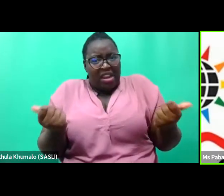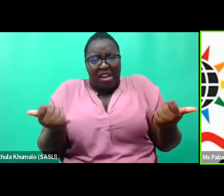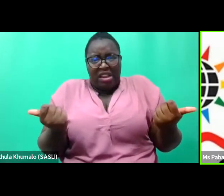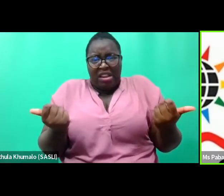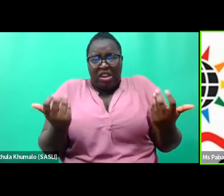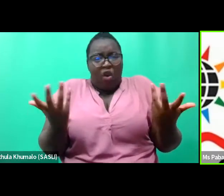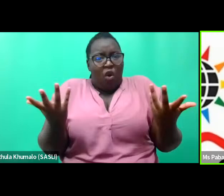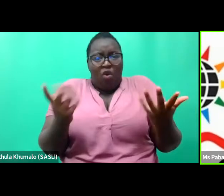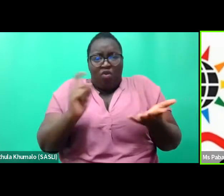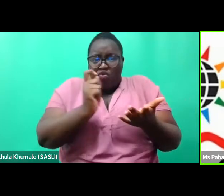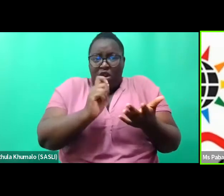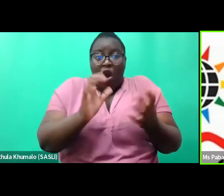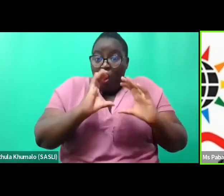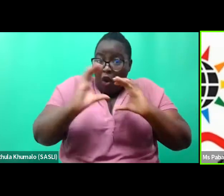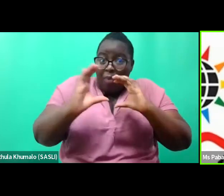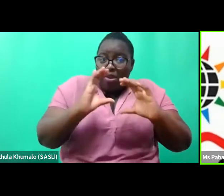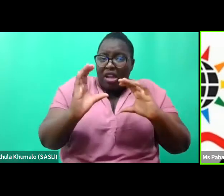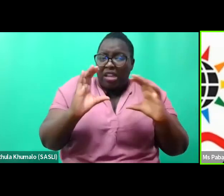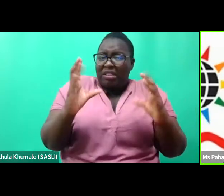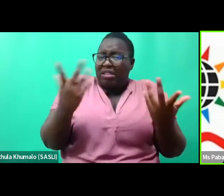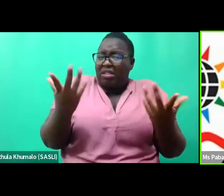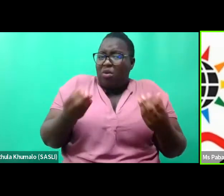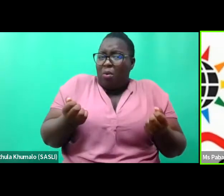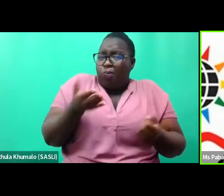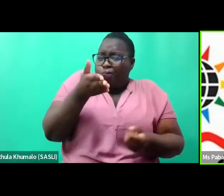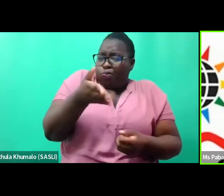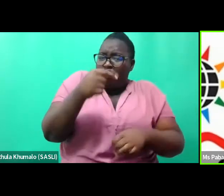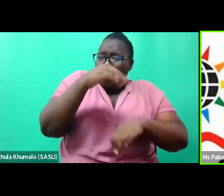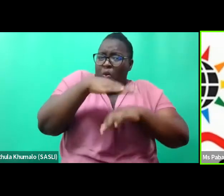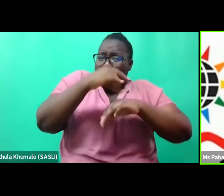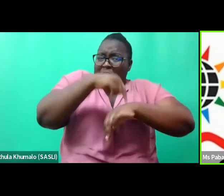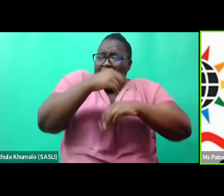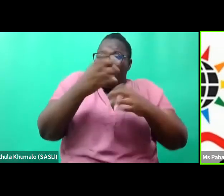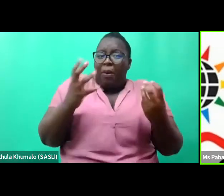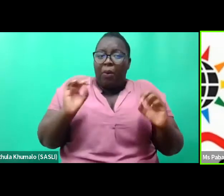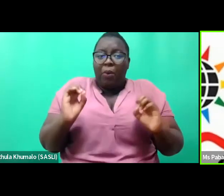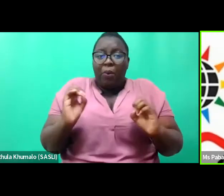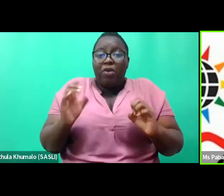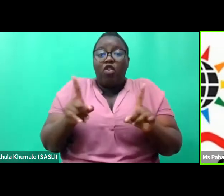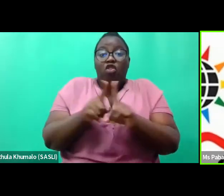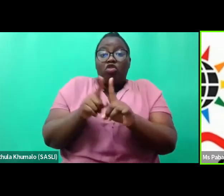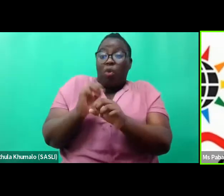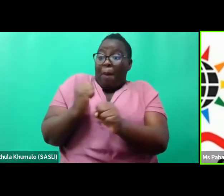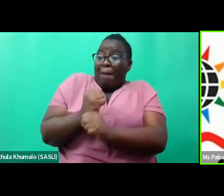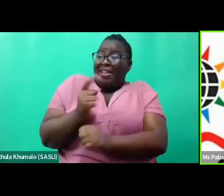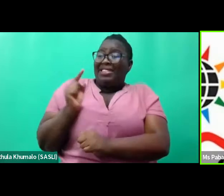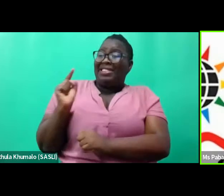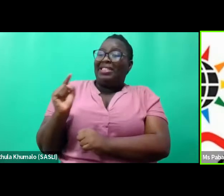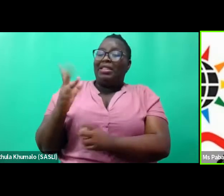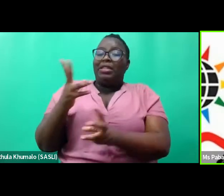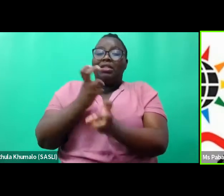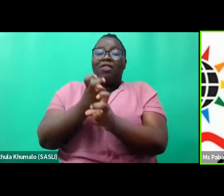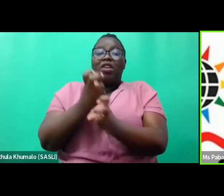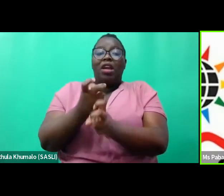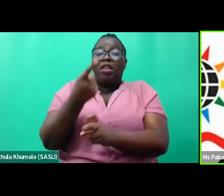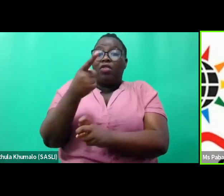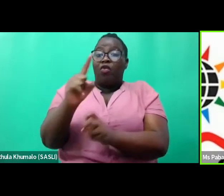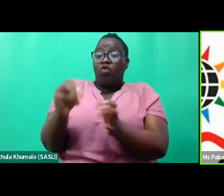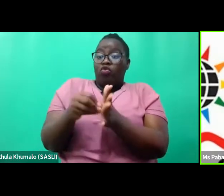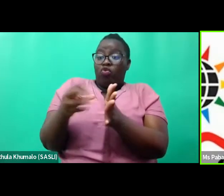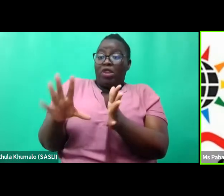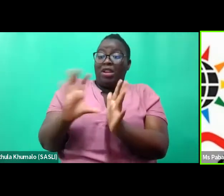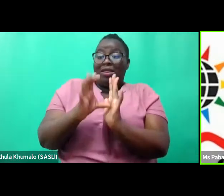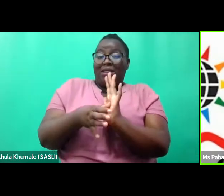communication is not delivered on time, which makes it difficult for students with disabilities,